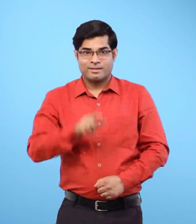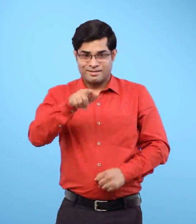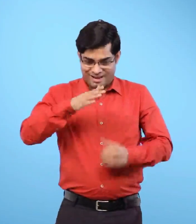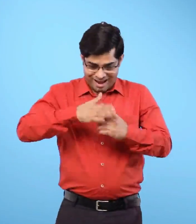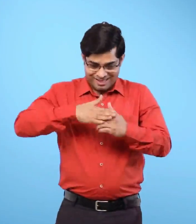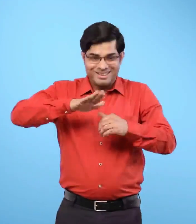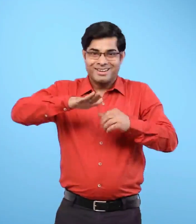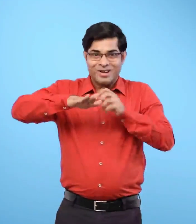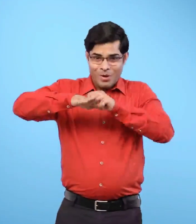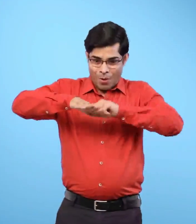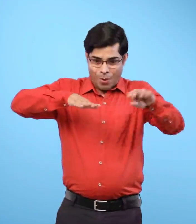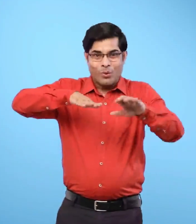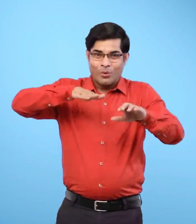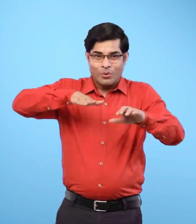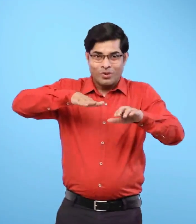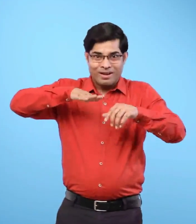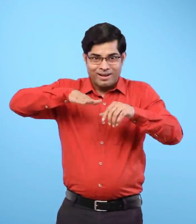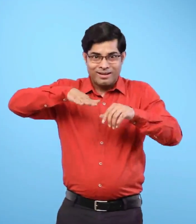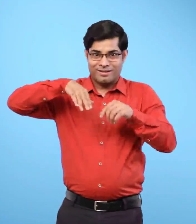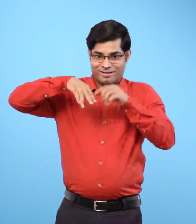Your feet feel hot on walking barefoot.